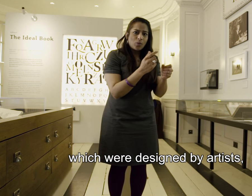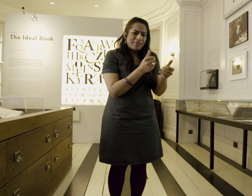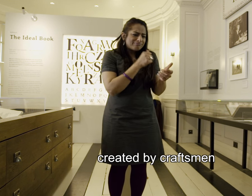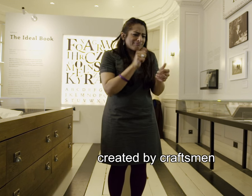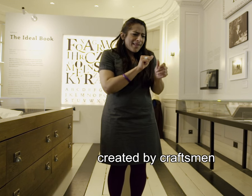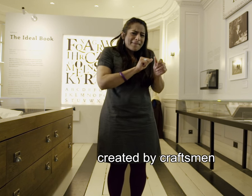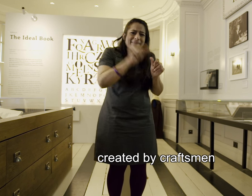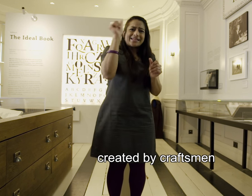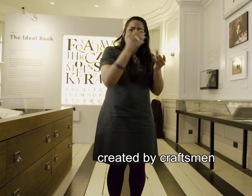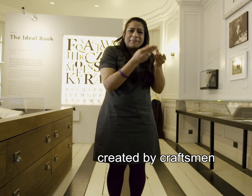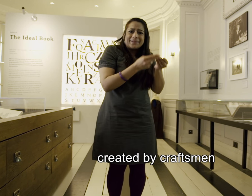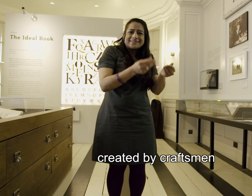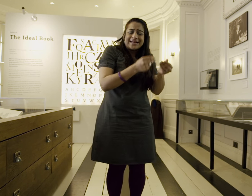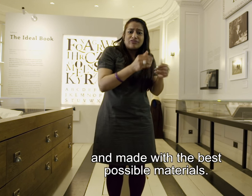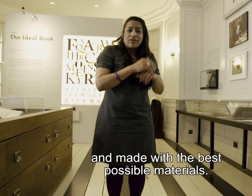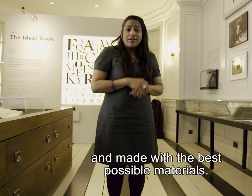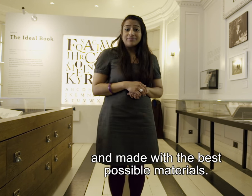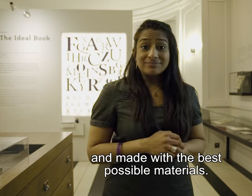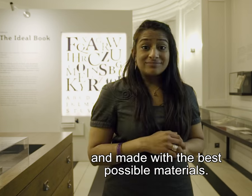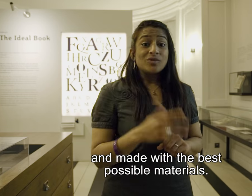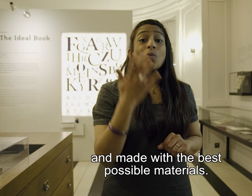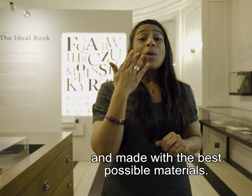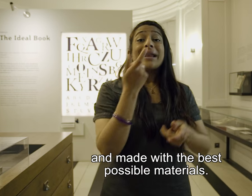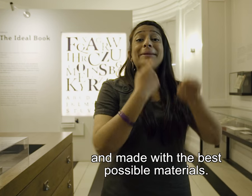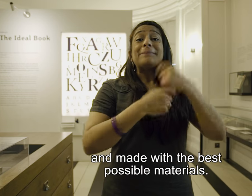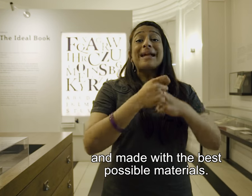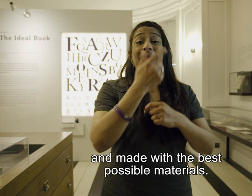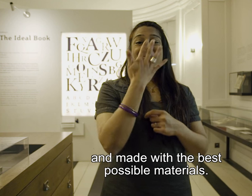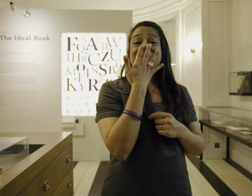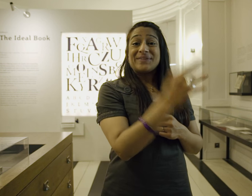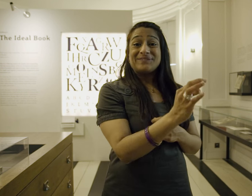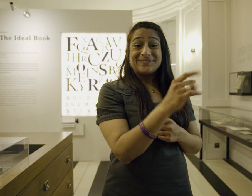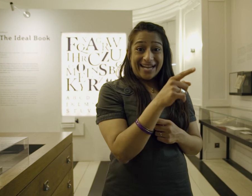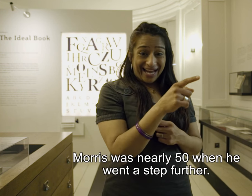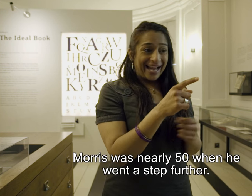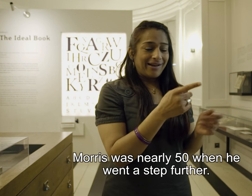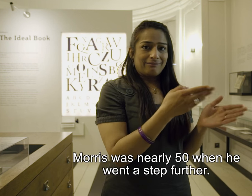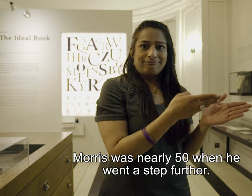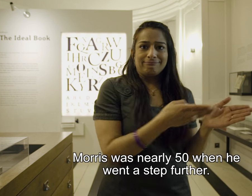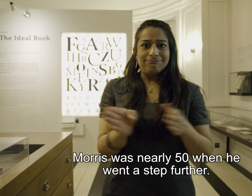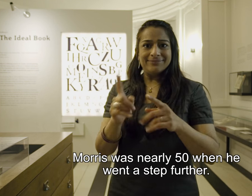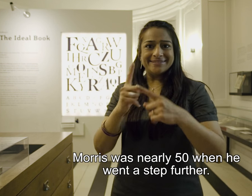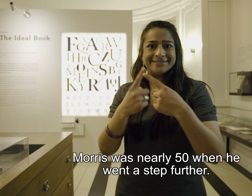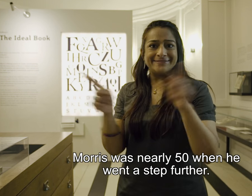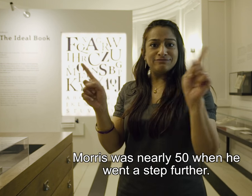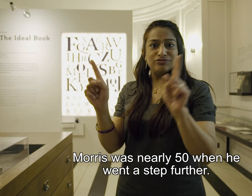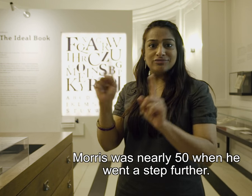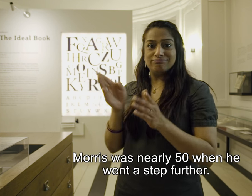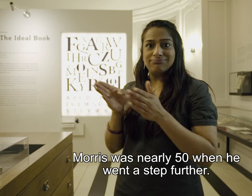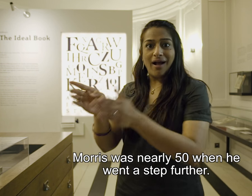created by craftsmen and made with the best possible materials Morris was nearly 50 when he went a step further